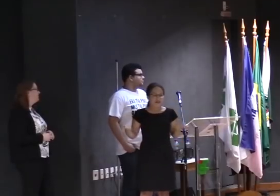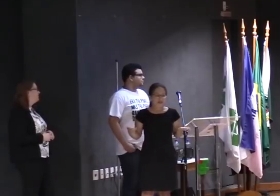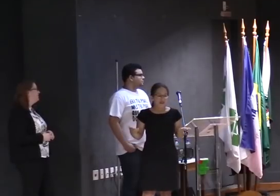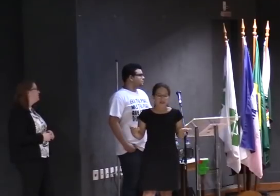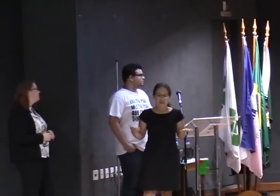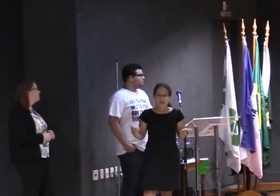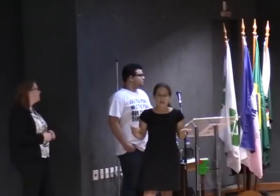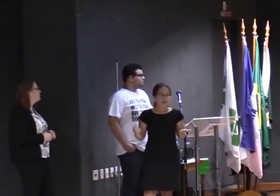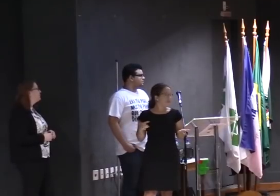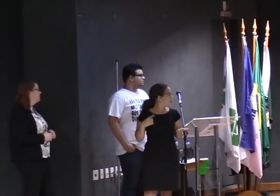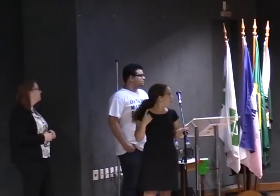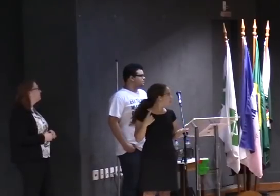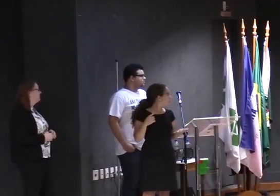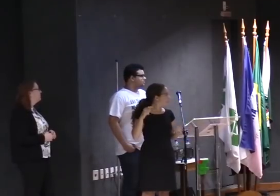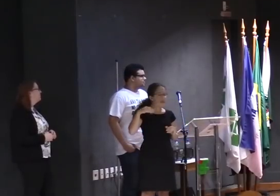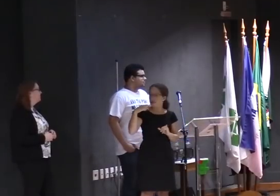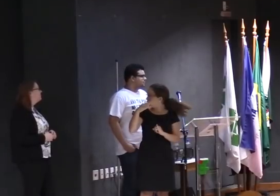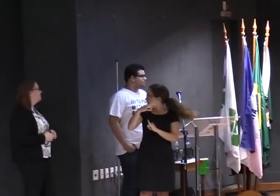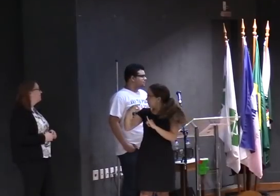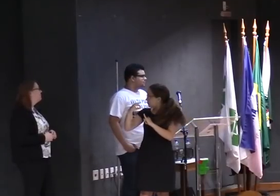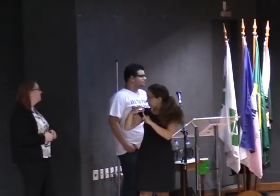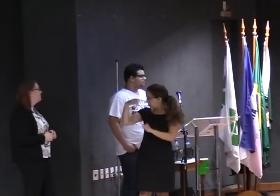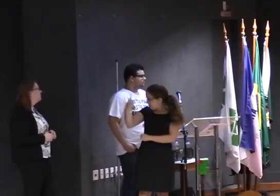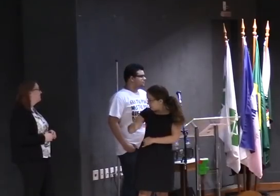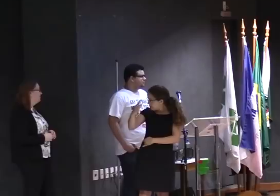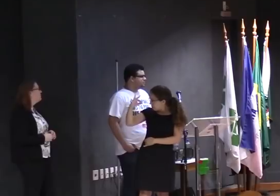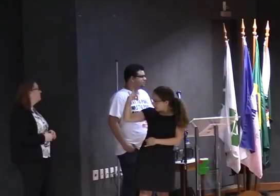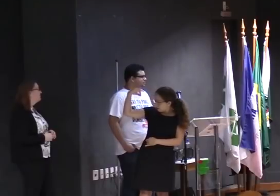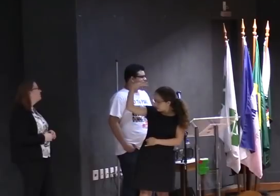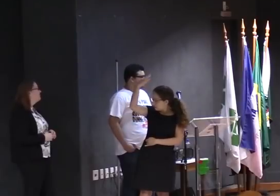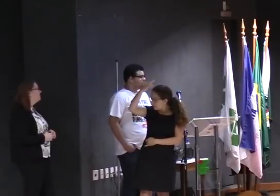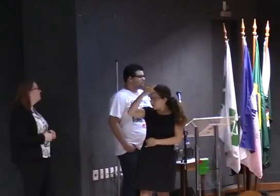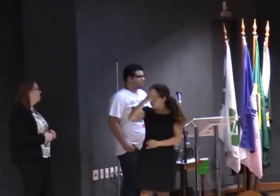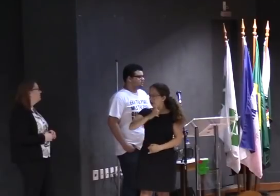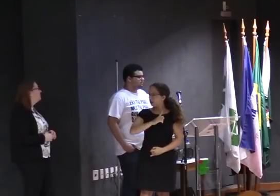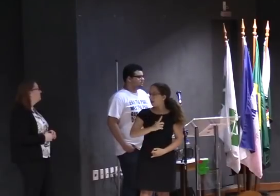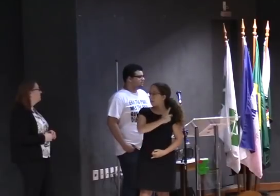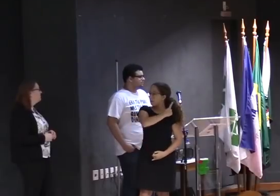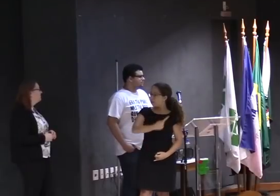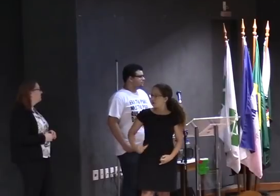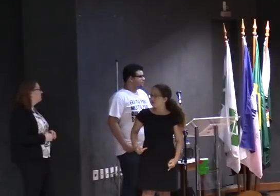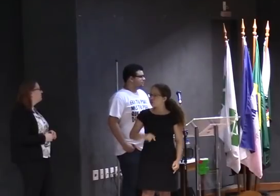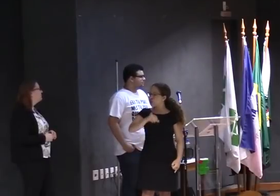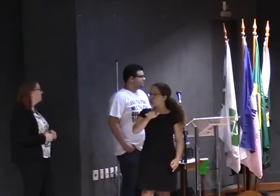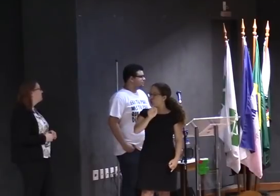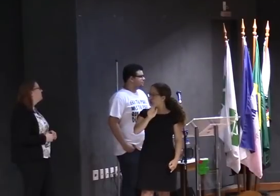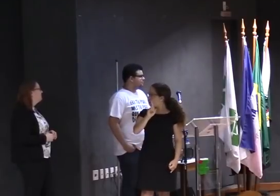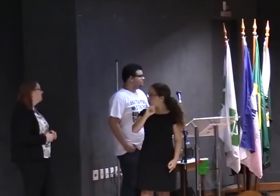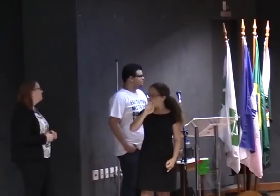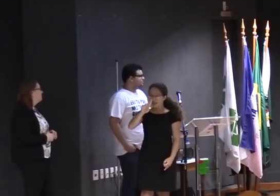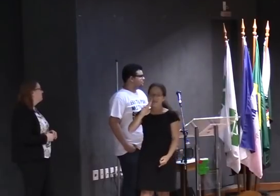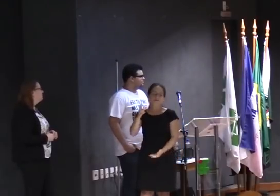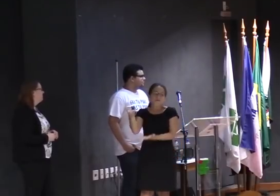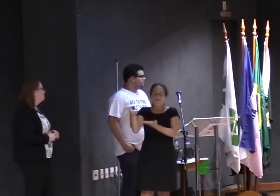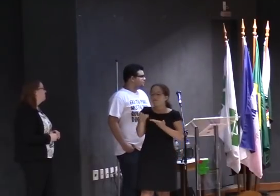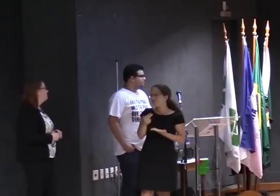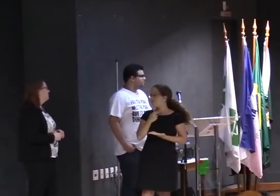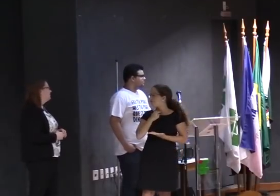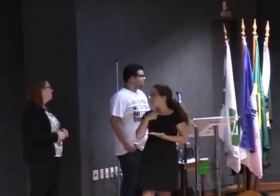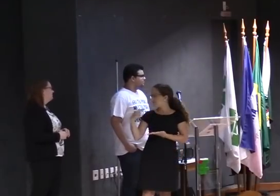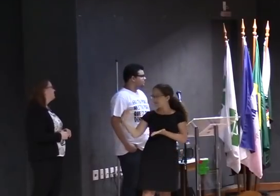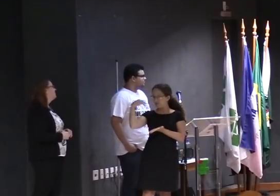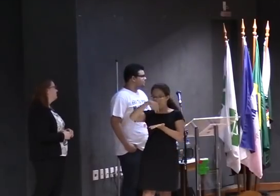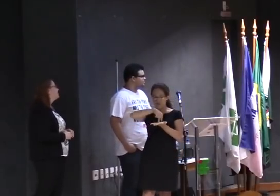On behalf of IFES and of Espírito Santo, of our president, Jadir, we welcome you here and